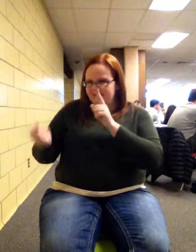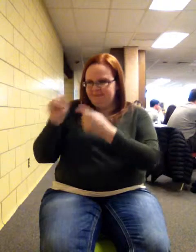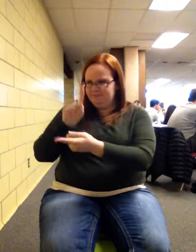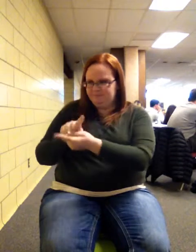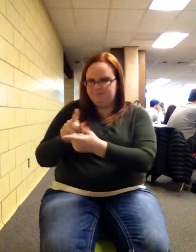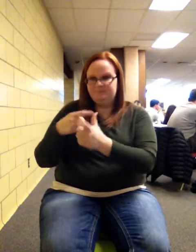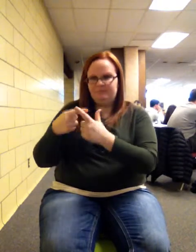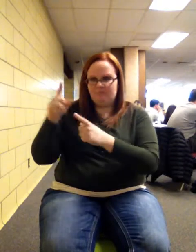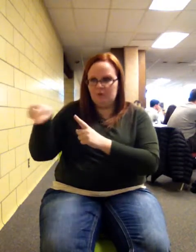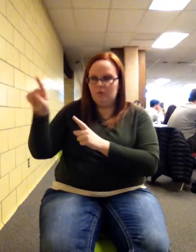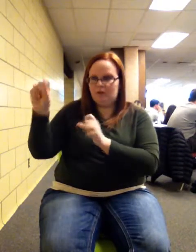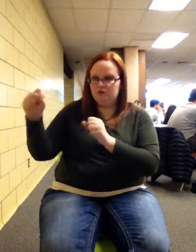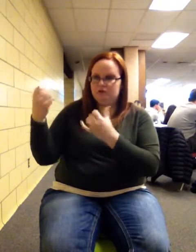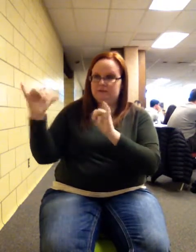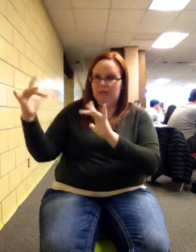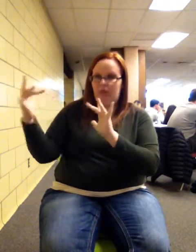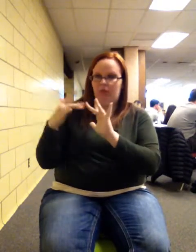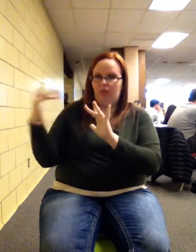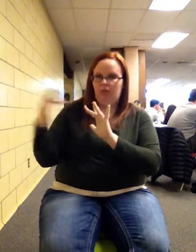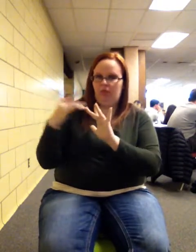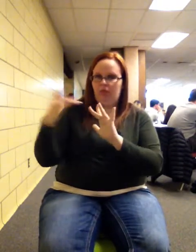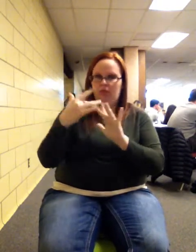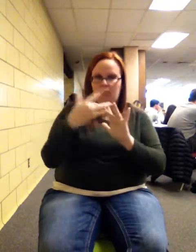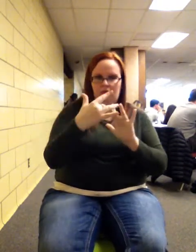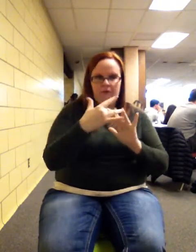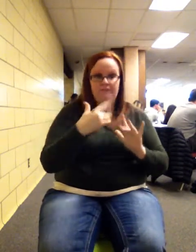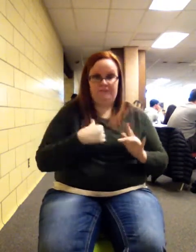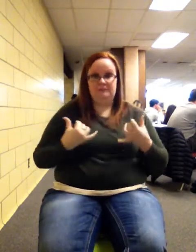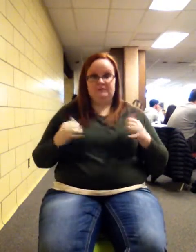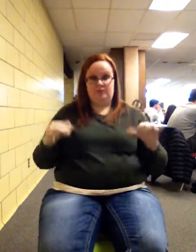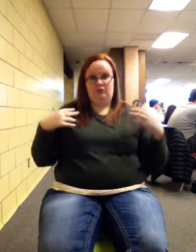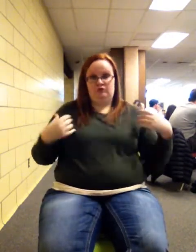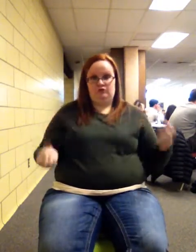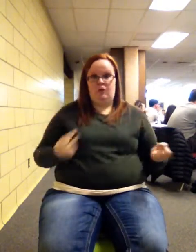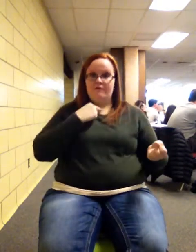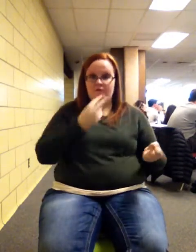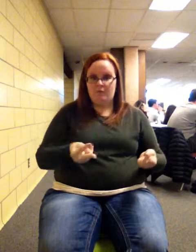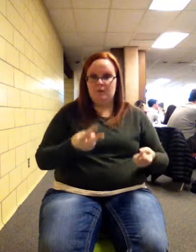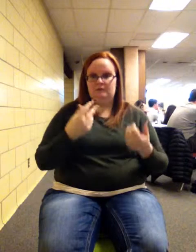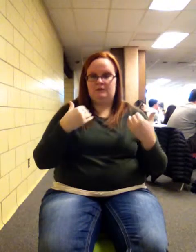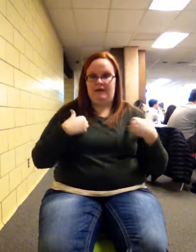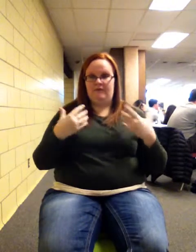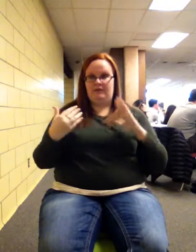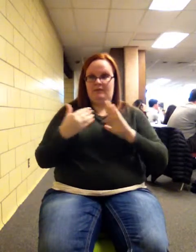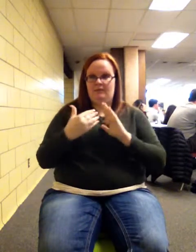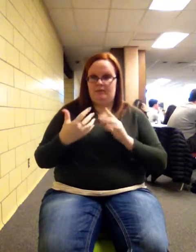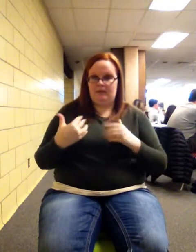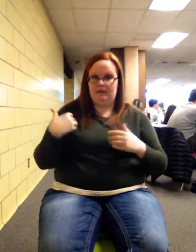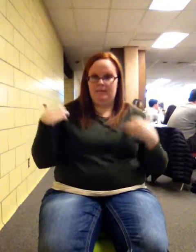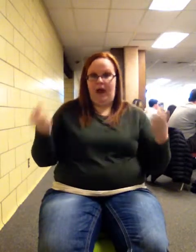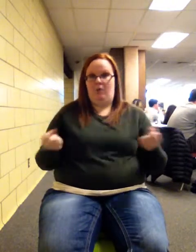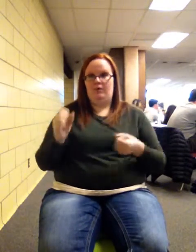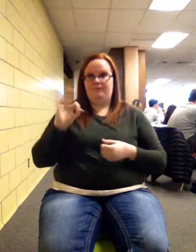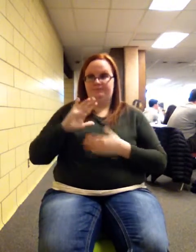me, and I could still be the strong voice then, having the power of all of your money behind me. And so that's what you